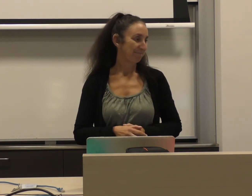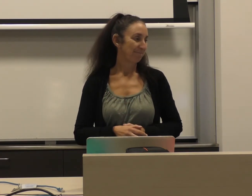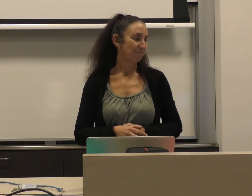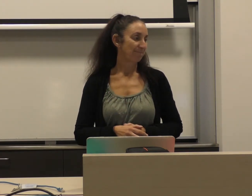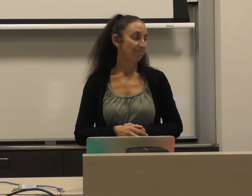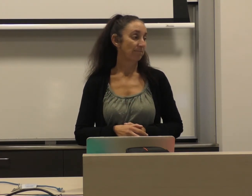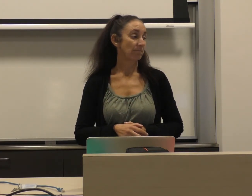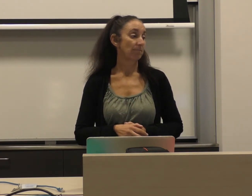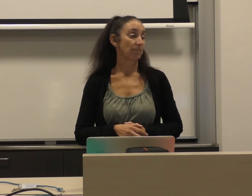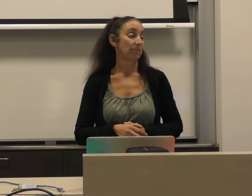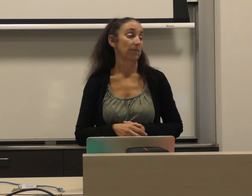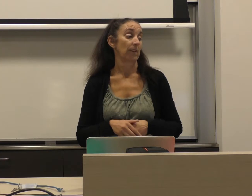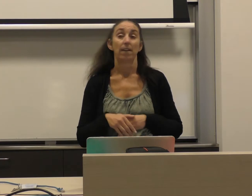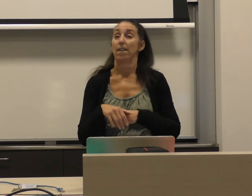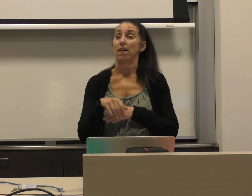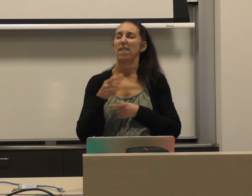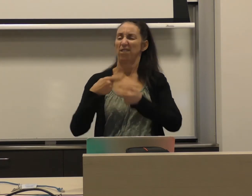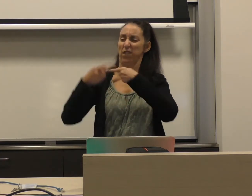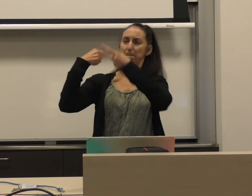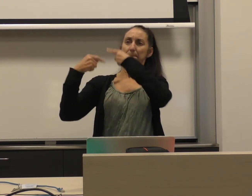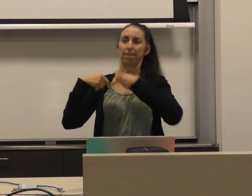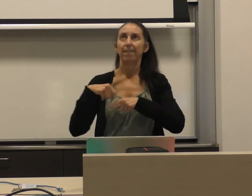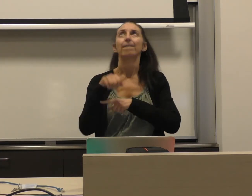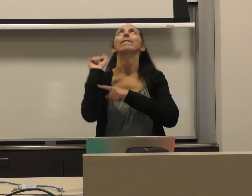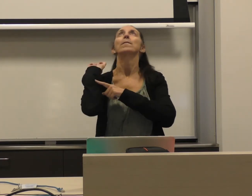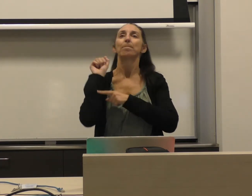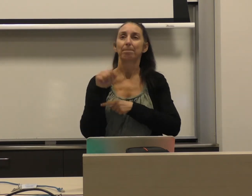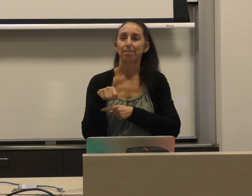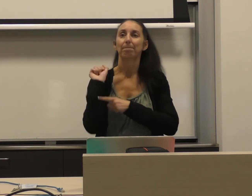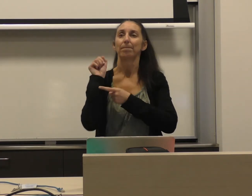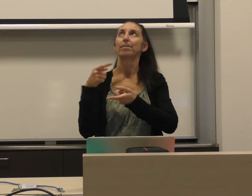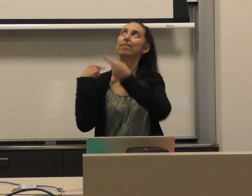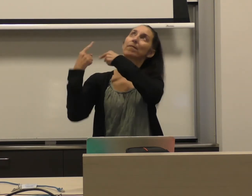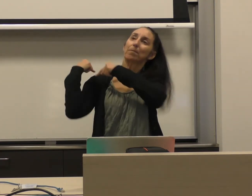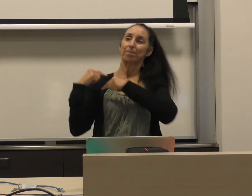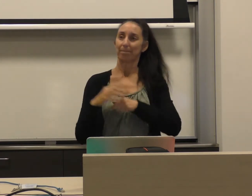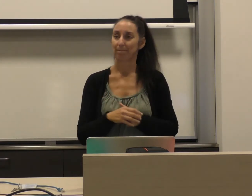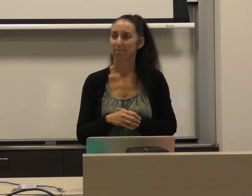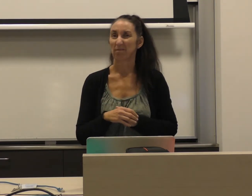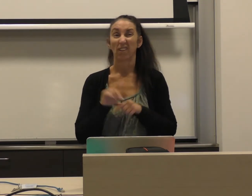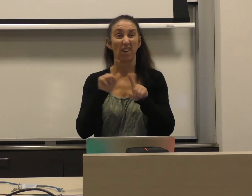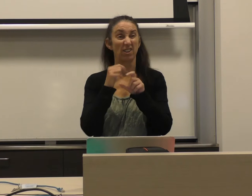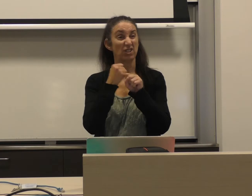the left or right. You can push your head backwards.